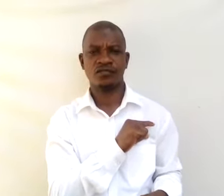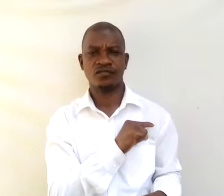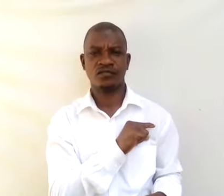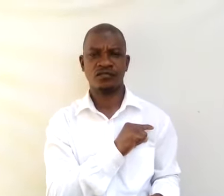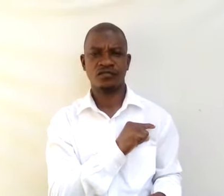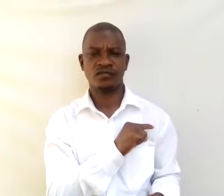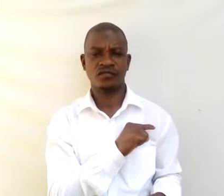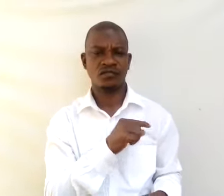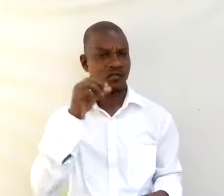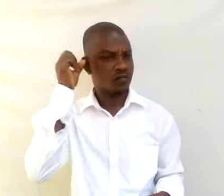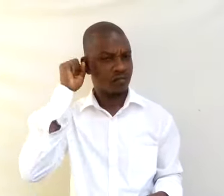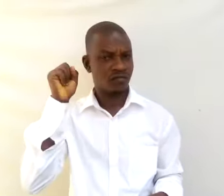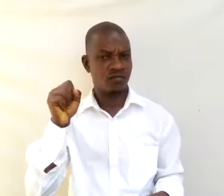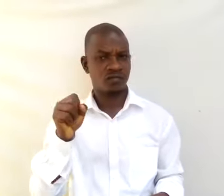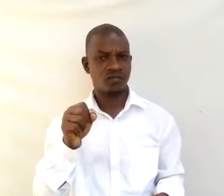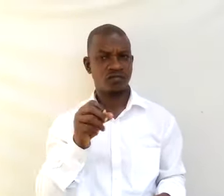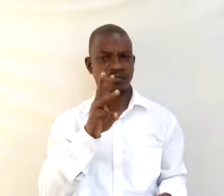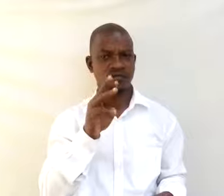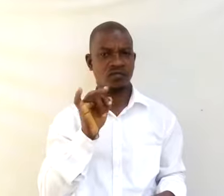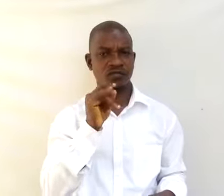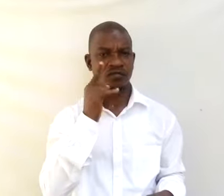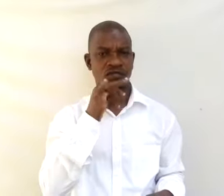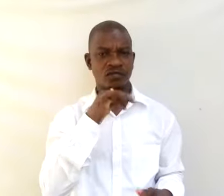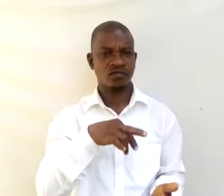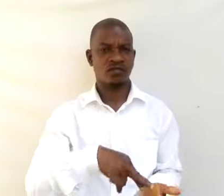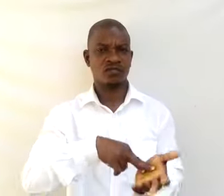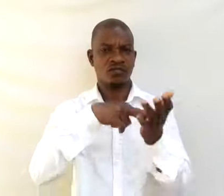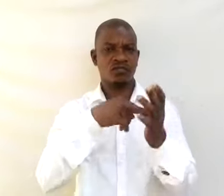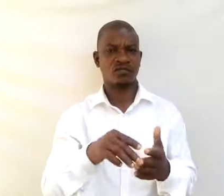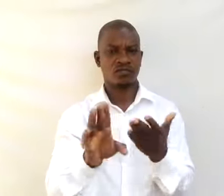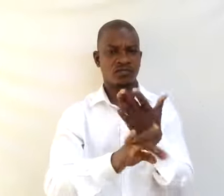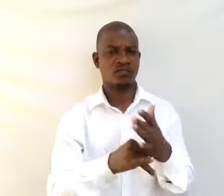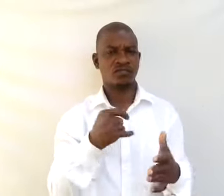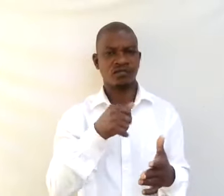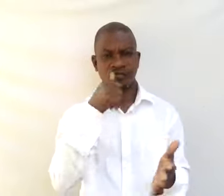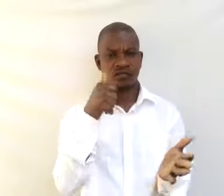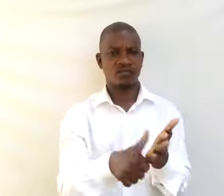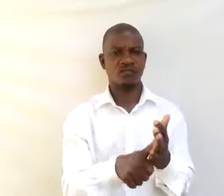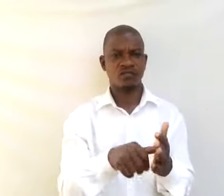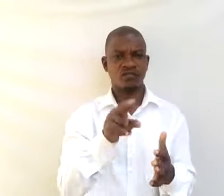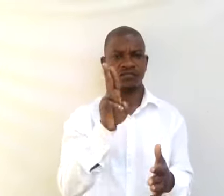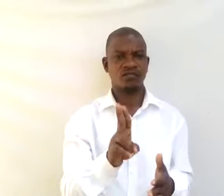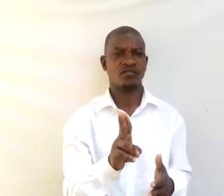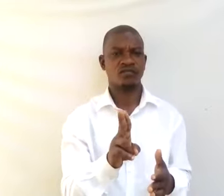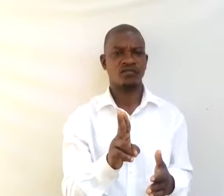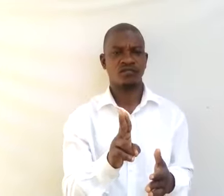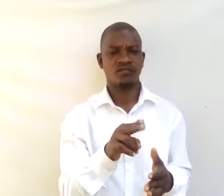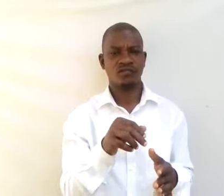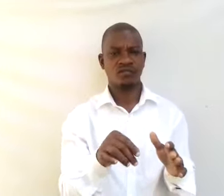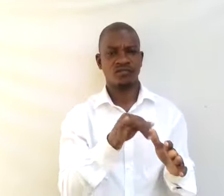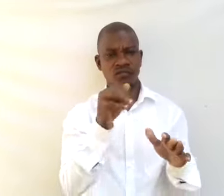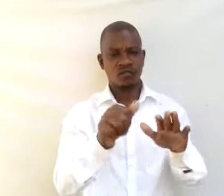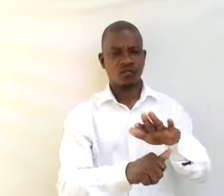Sound as represented by letter U underlined.